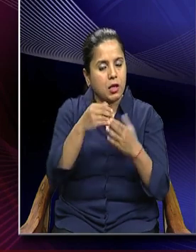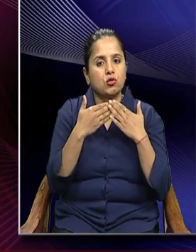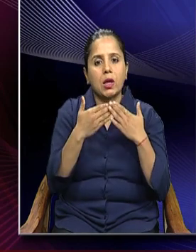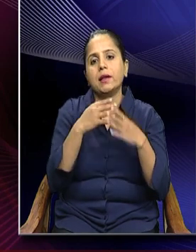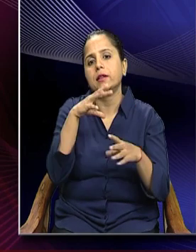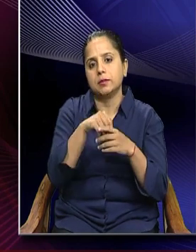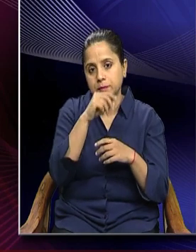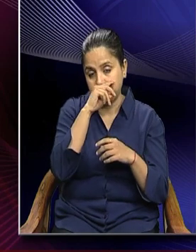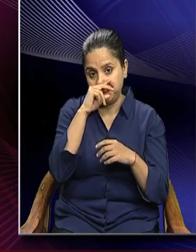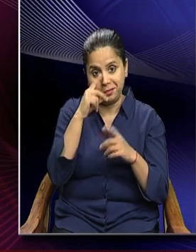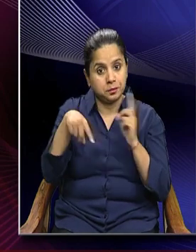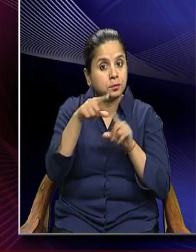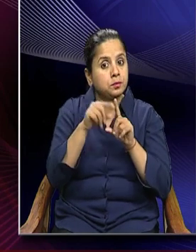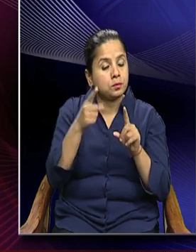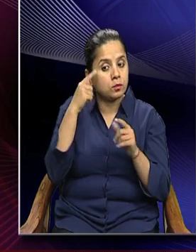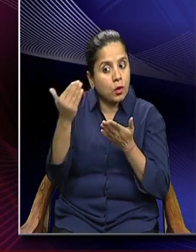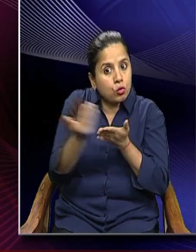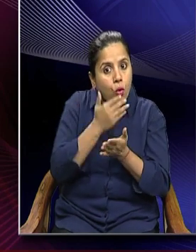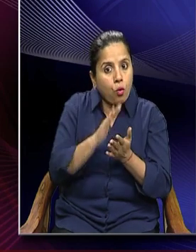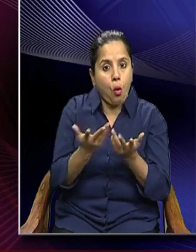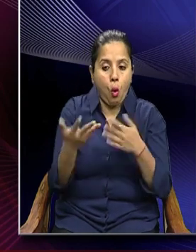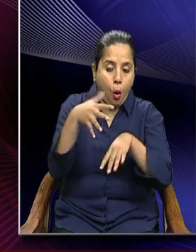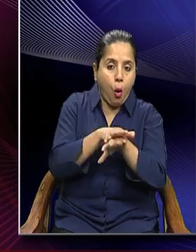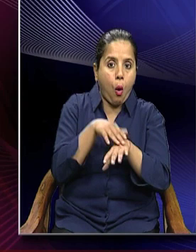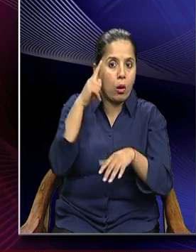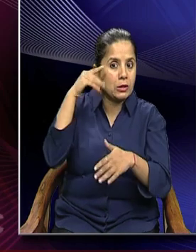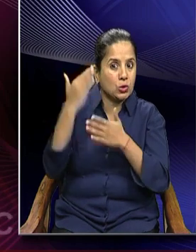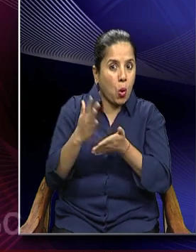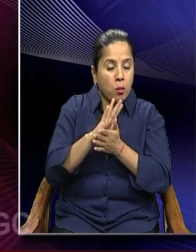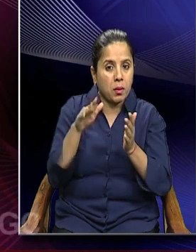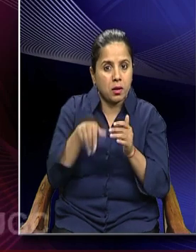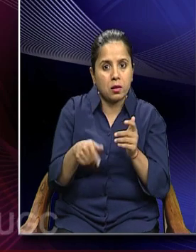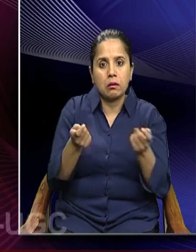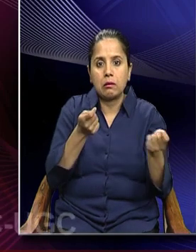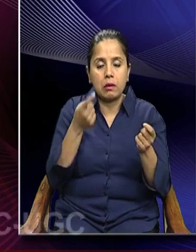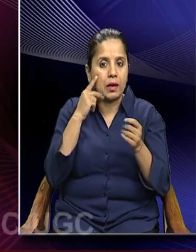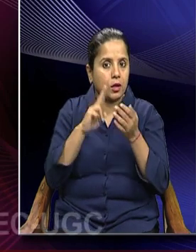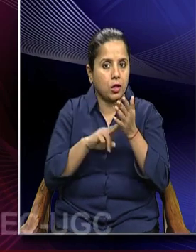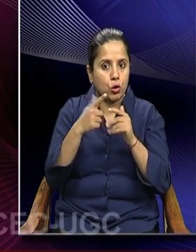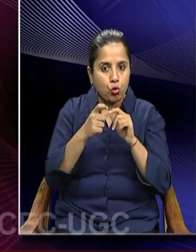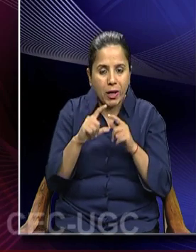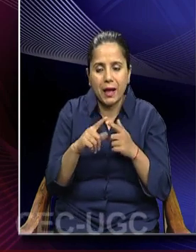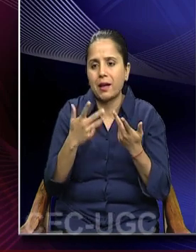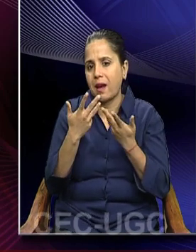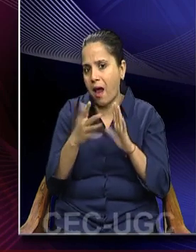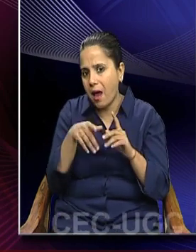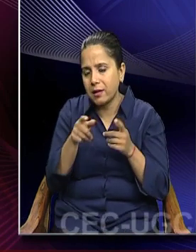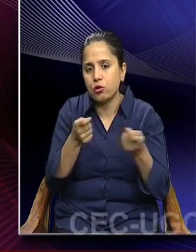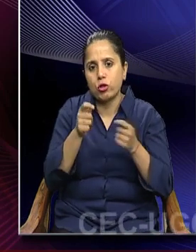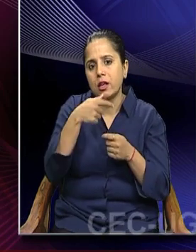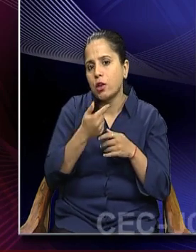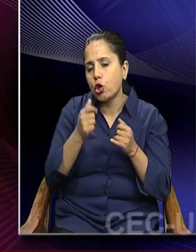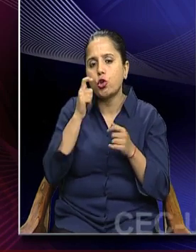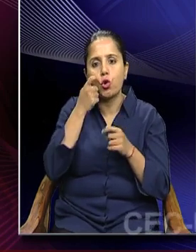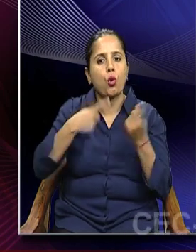studies. This is done to prevent the overly restrictive treatment of intricate, ever-changing human